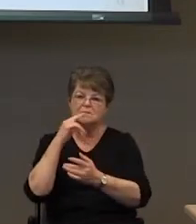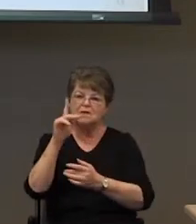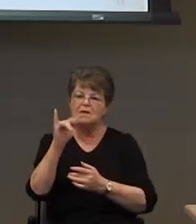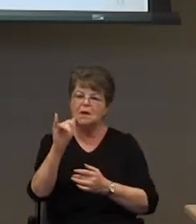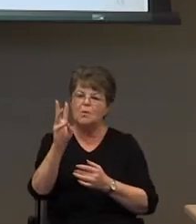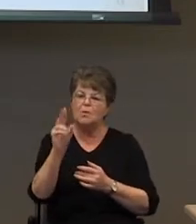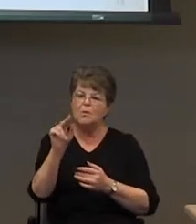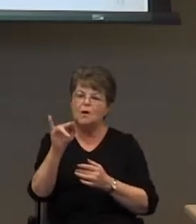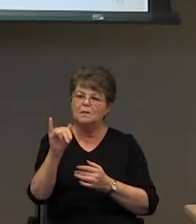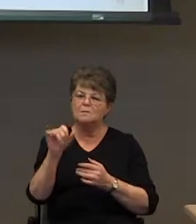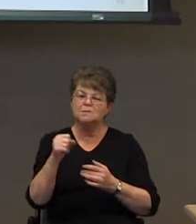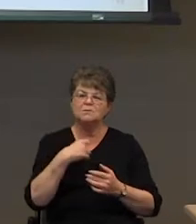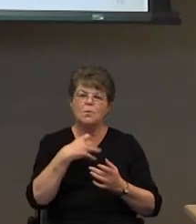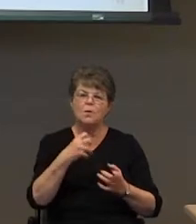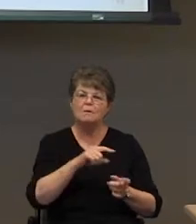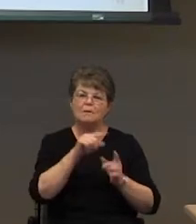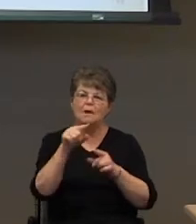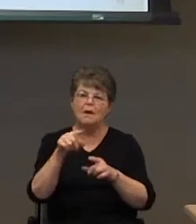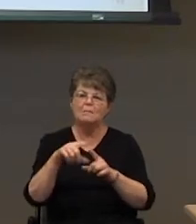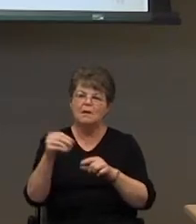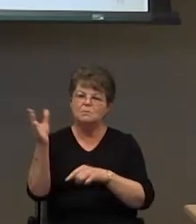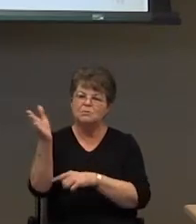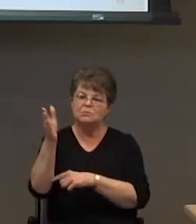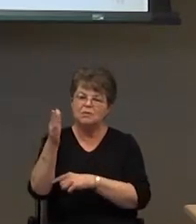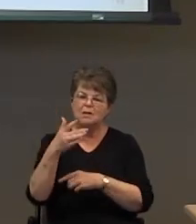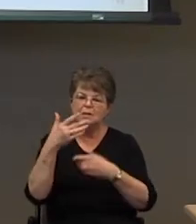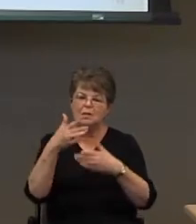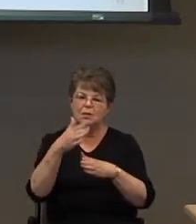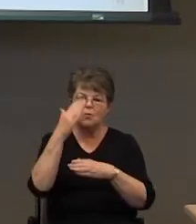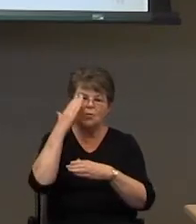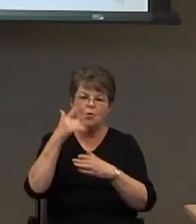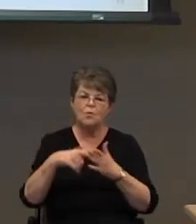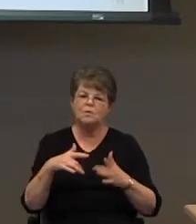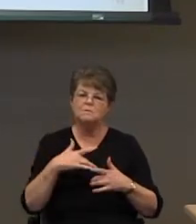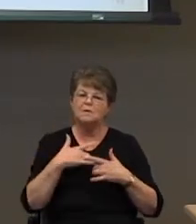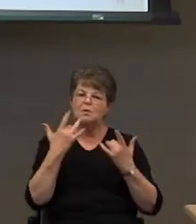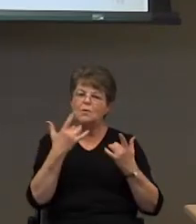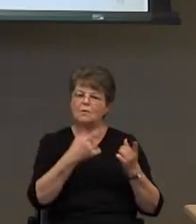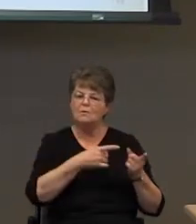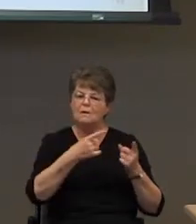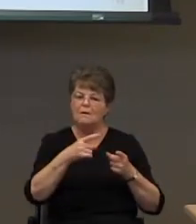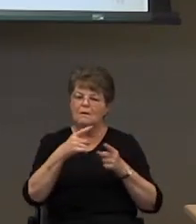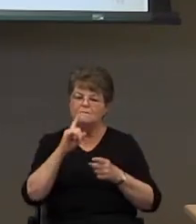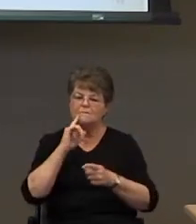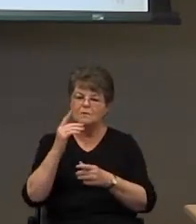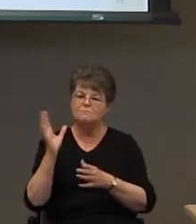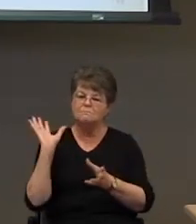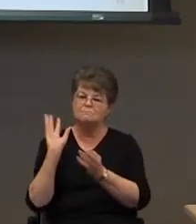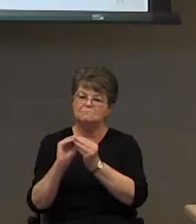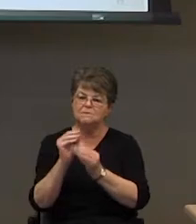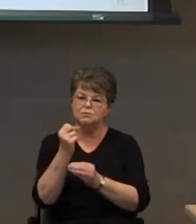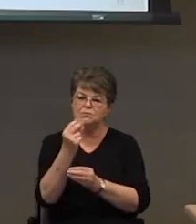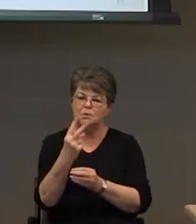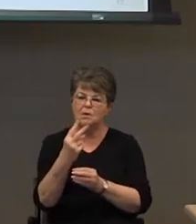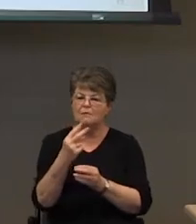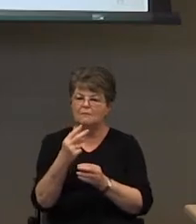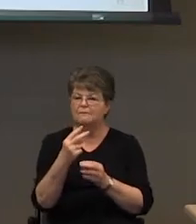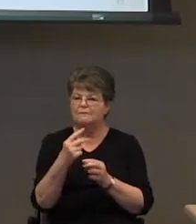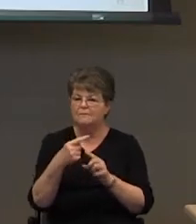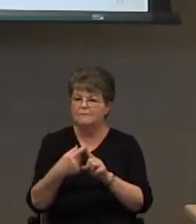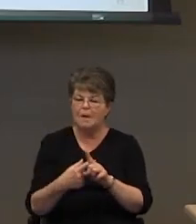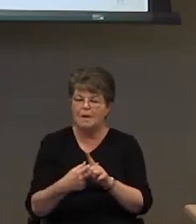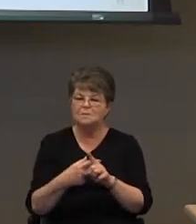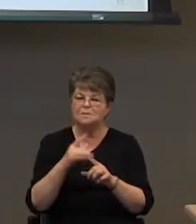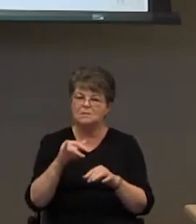Kiwanis, for example, we want to come present and let you know what's been going on for the past year and all the things that we've accomplished. And I think that is very, very important part